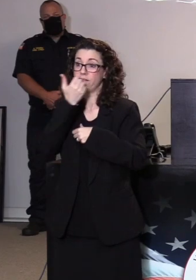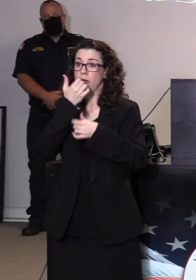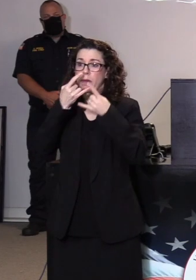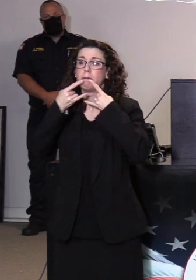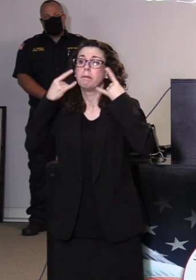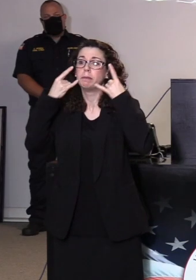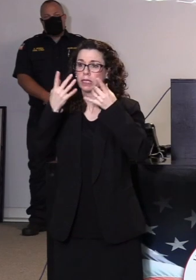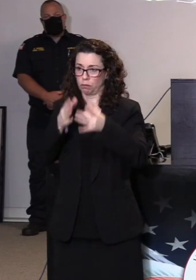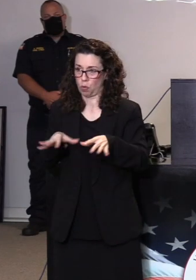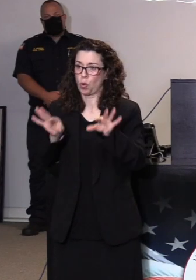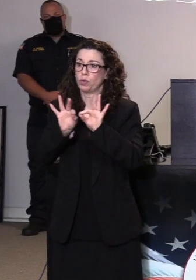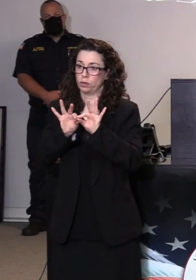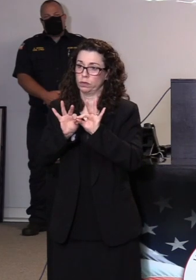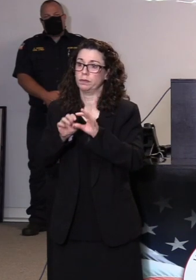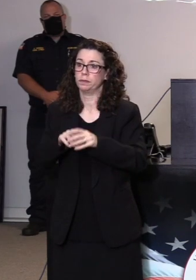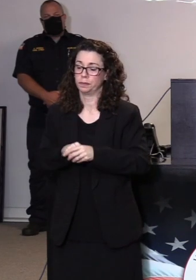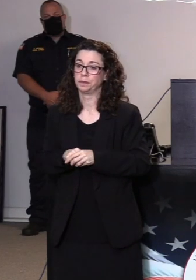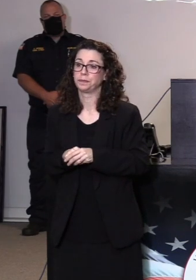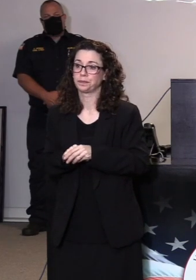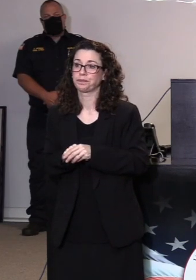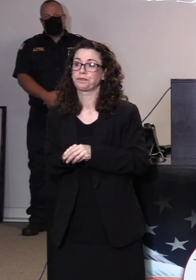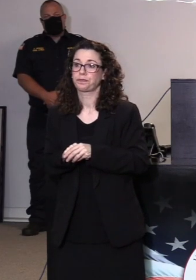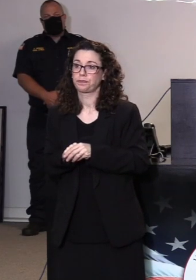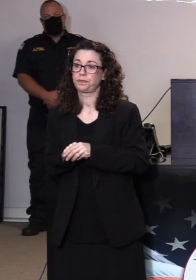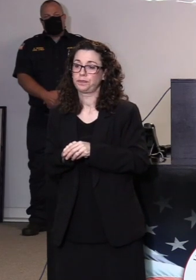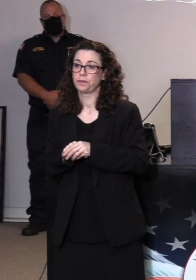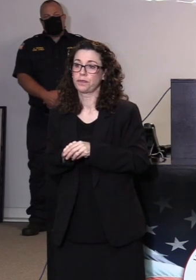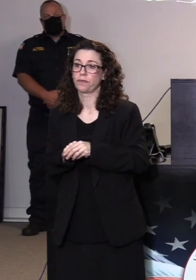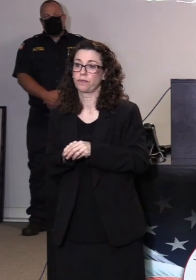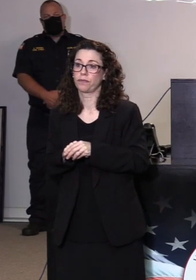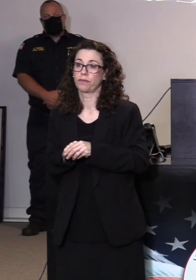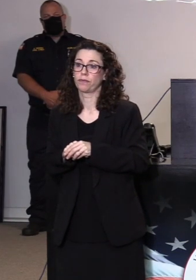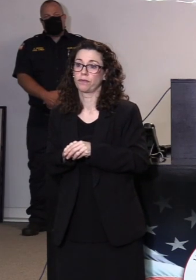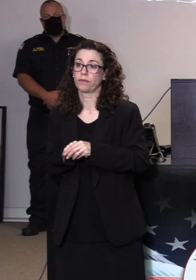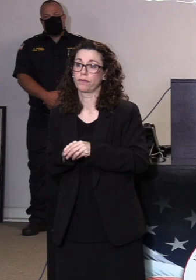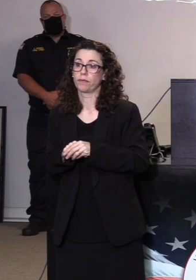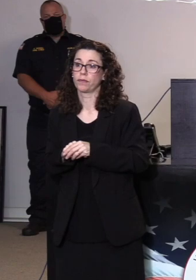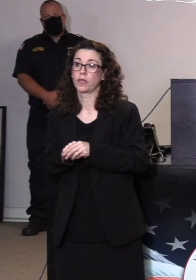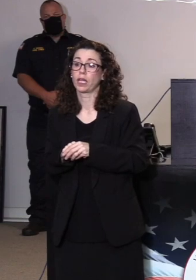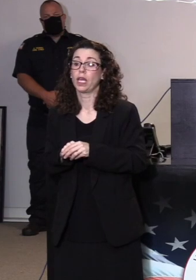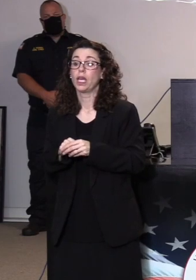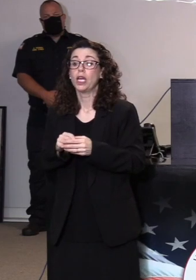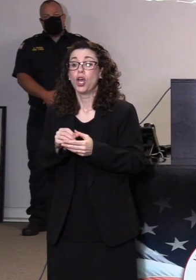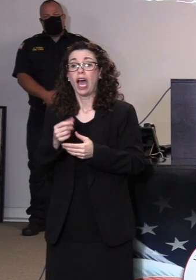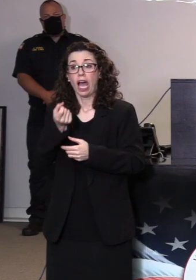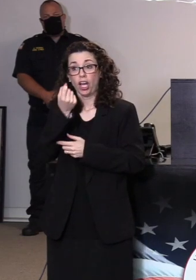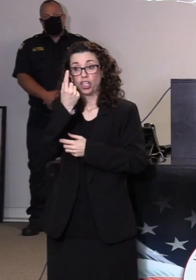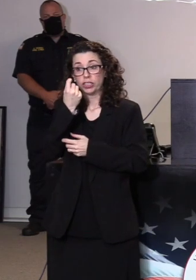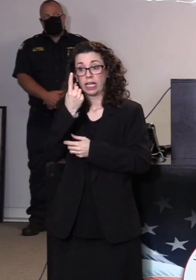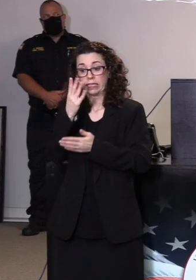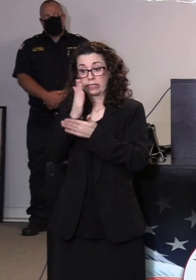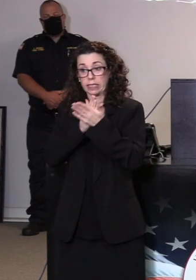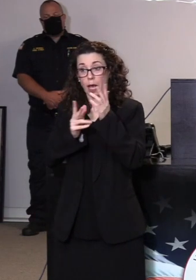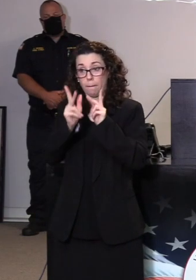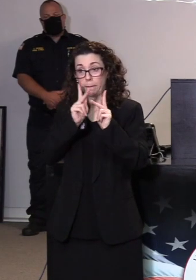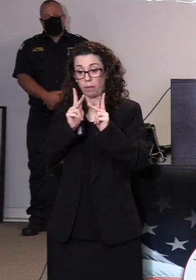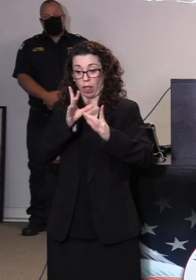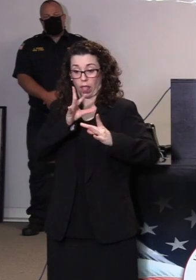A significant portion of individuals with COVID-19 lack symptoms or asymptomatic,